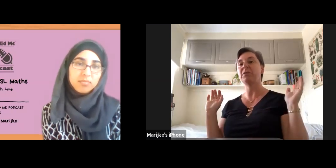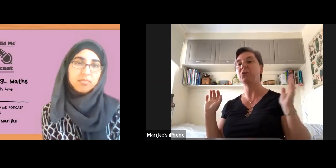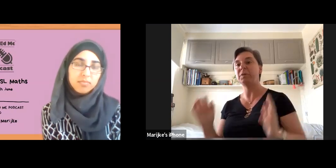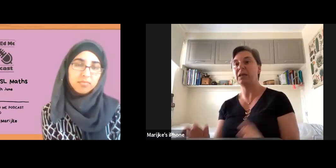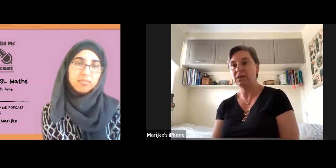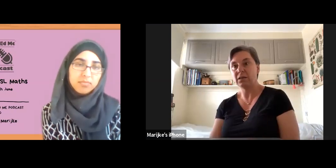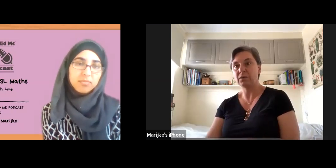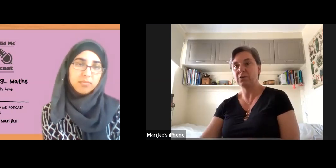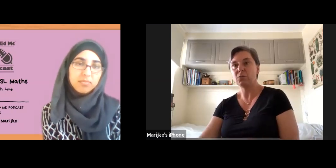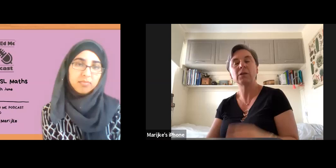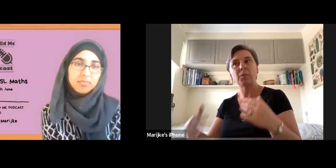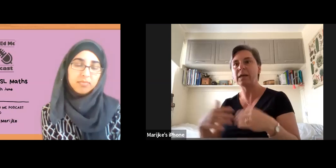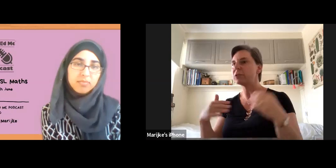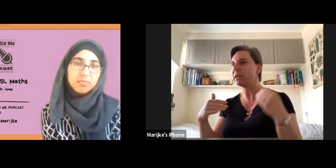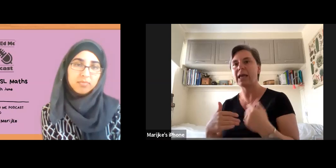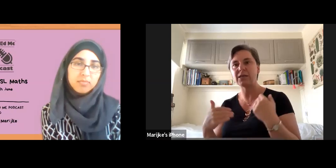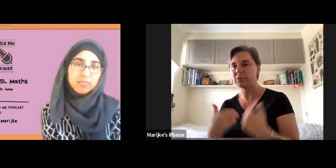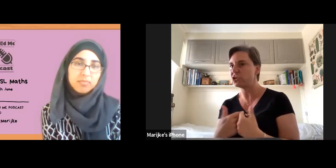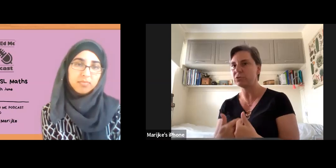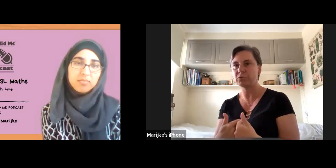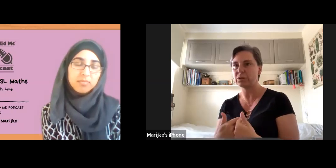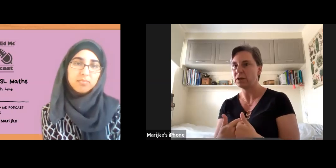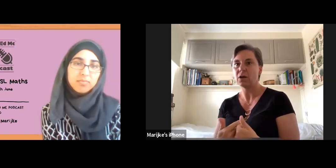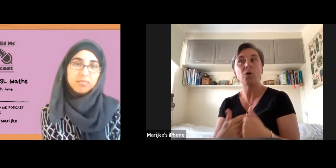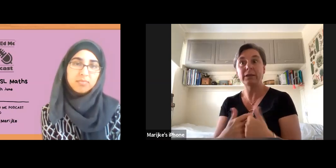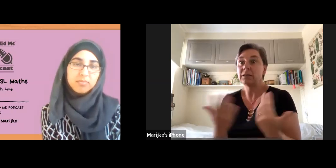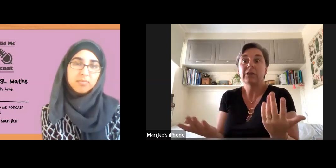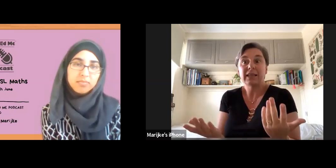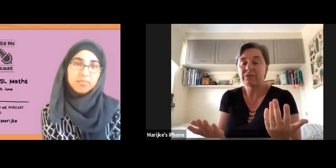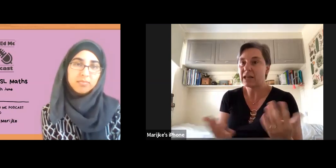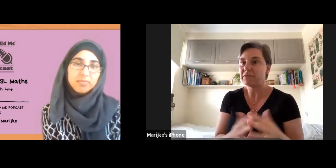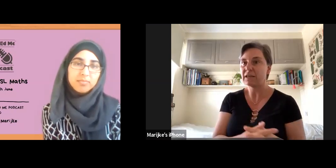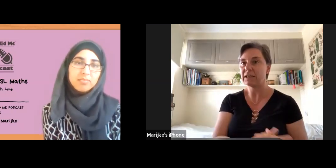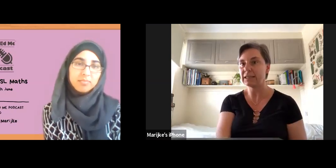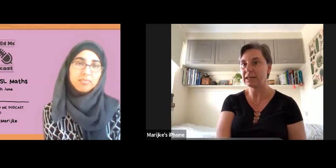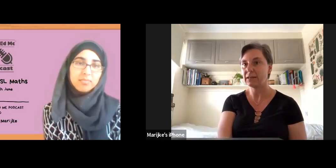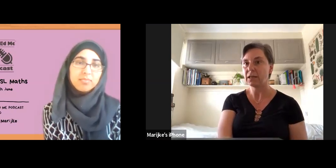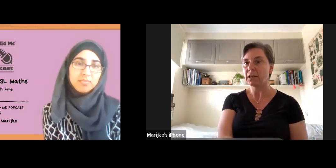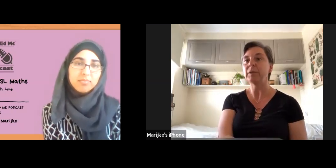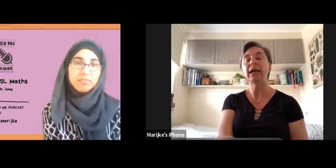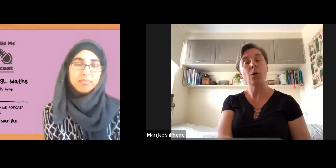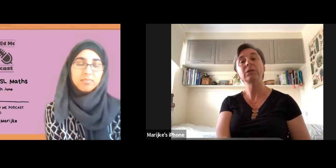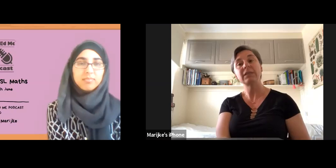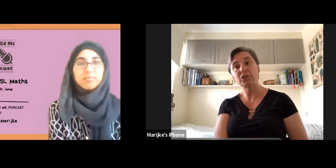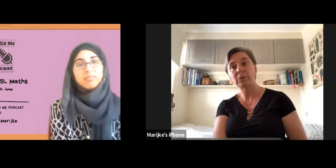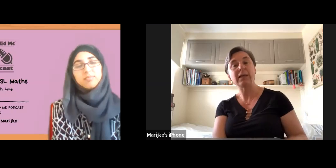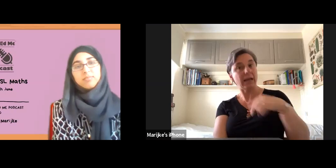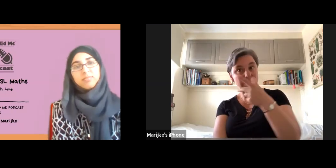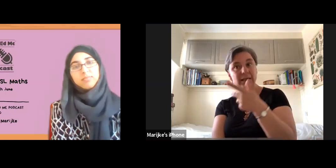You'll be, you know, you will not be able to engage with the children or with the other deaf staff that is there. But yeah, go on the Signature and I'll send you that